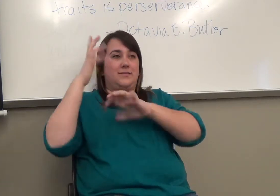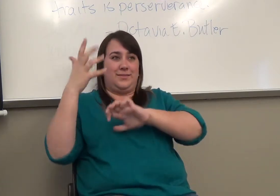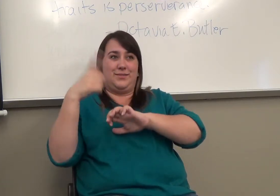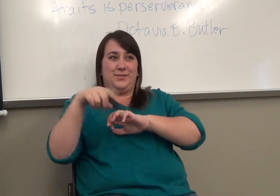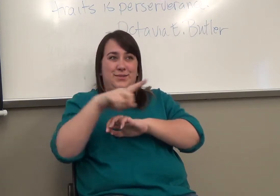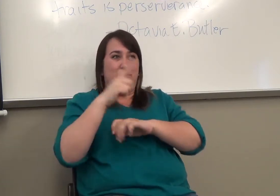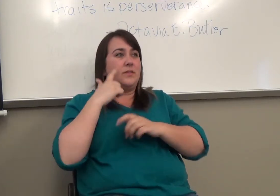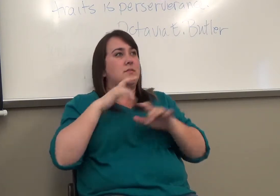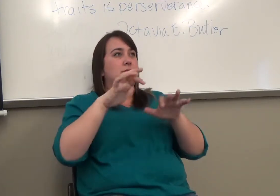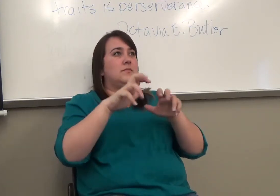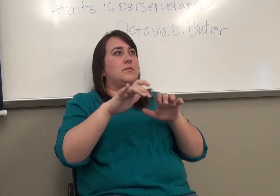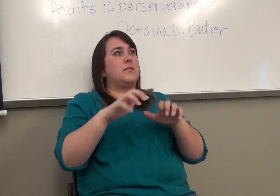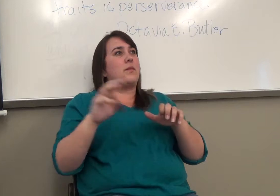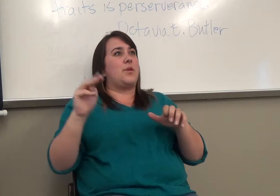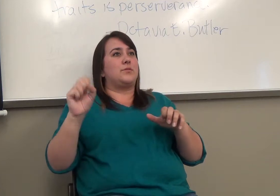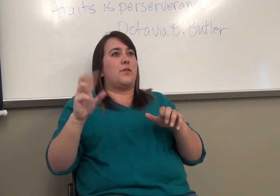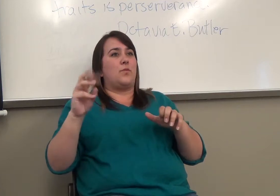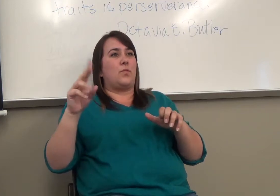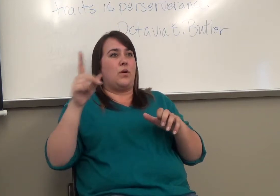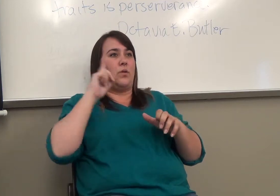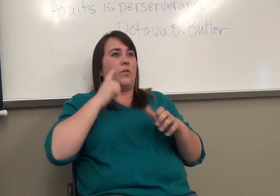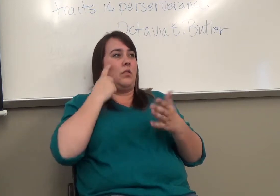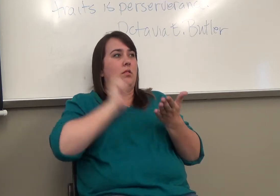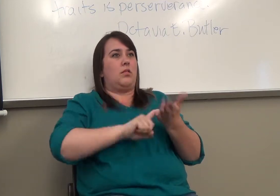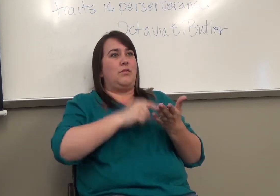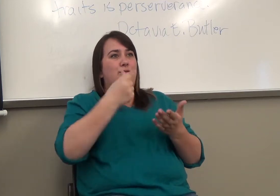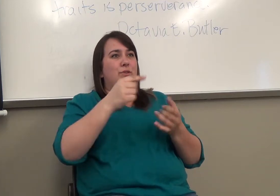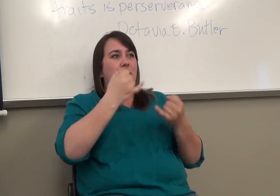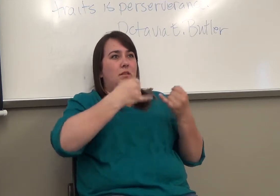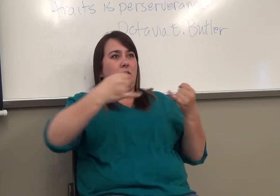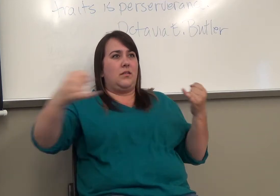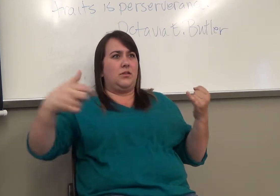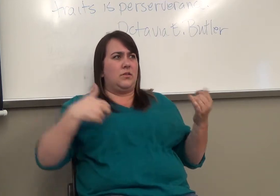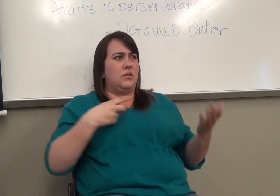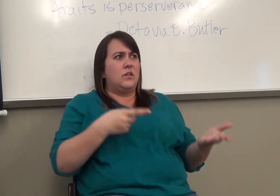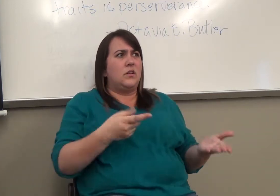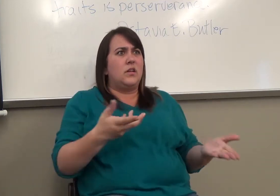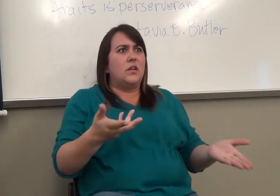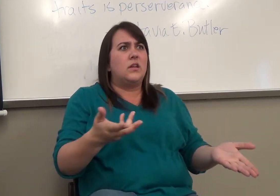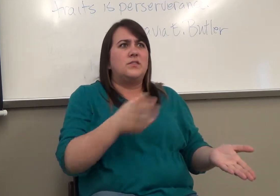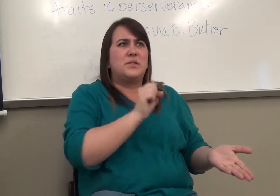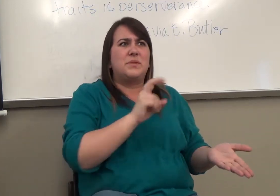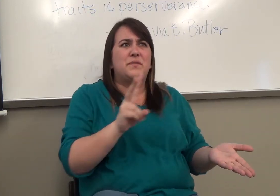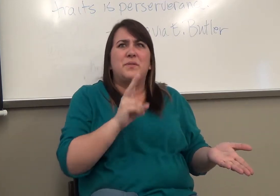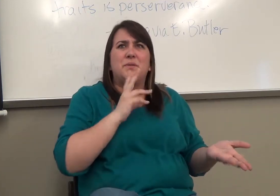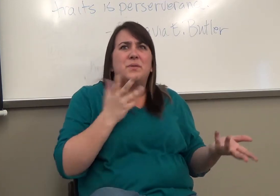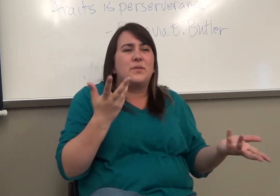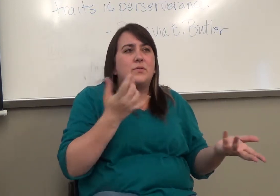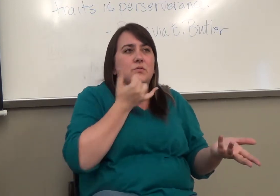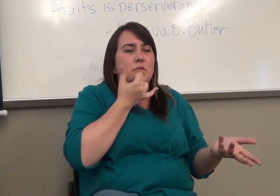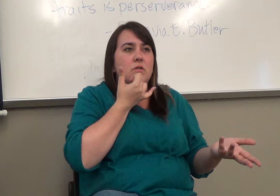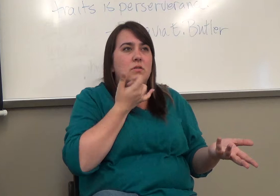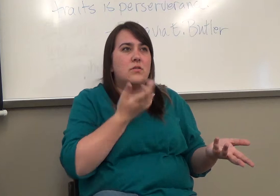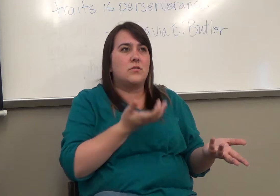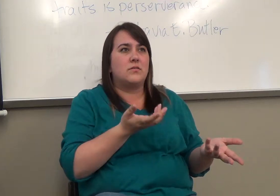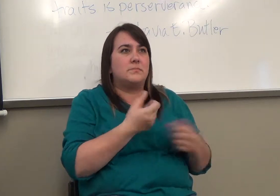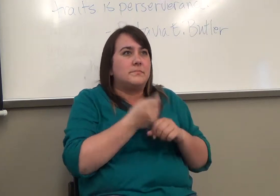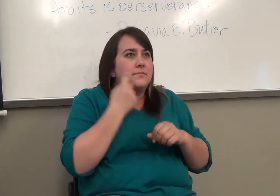this and Microsoft Word will catch most of these. And they say, what does it mean, subject verb? That doesn't make any sense. That's what's going on.